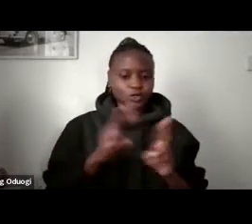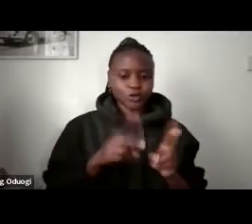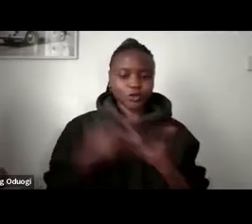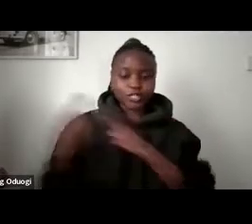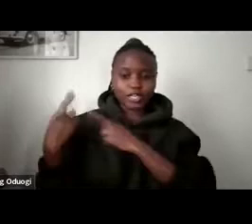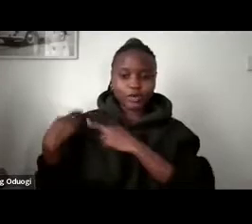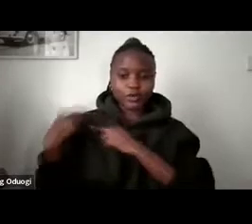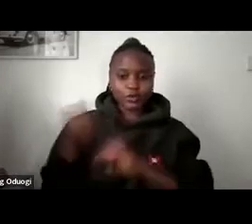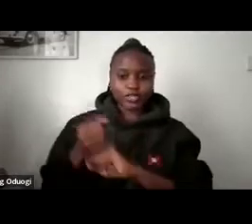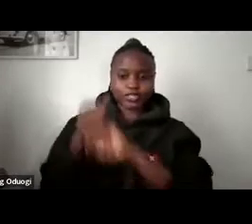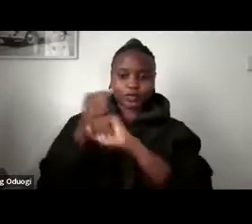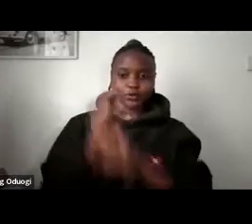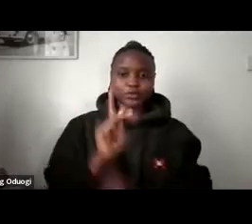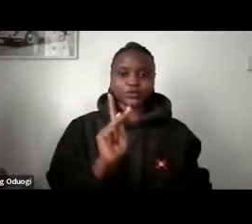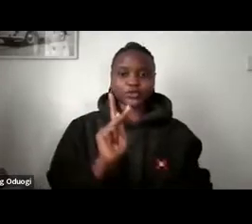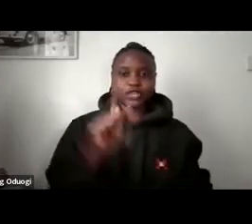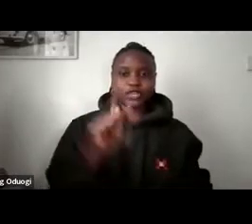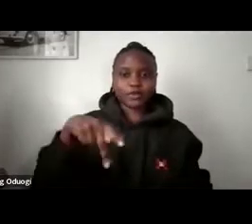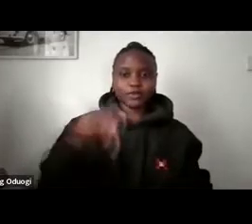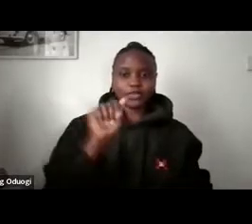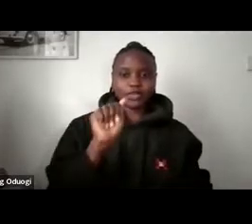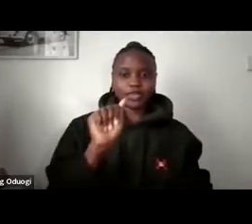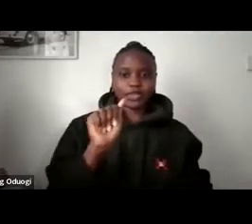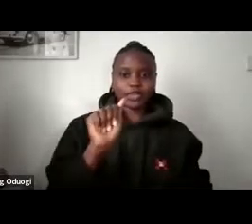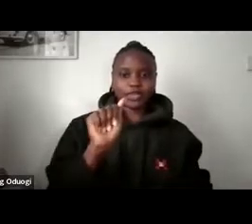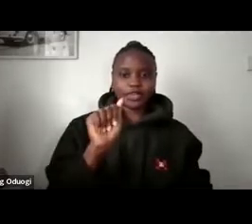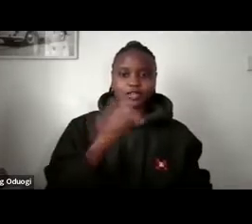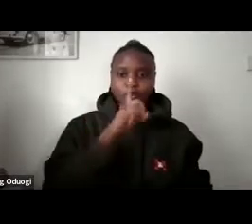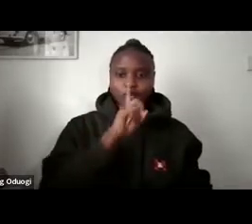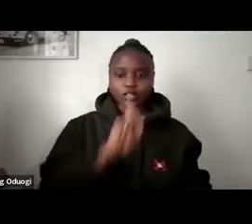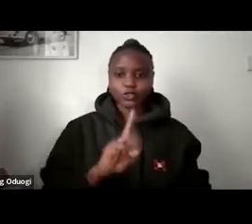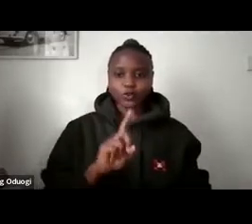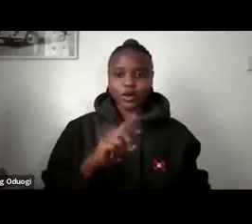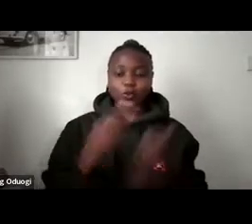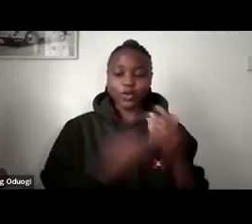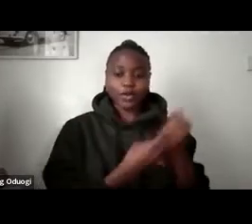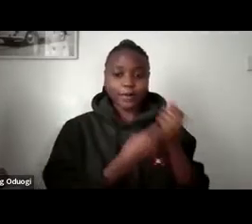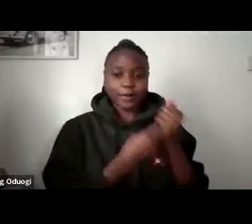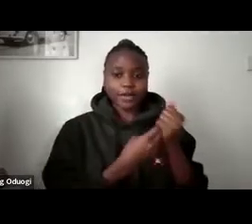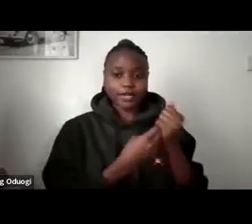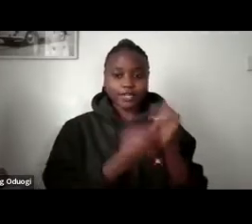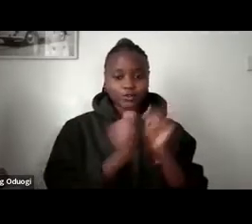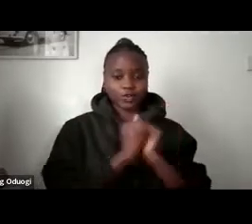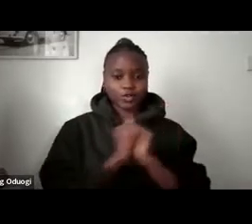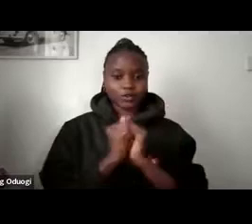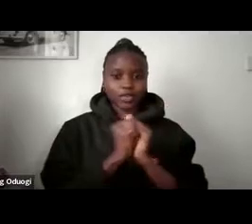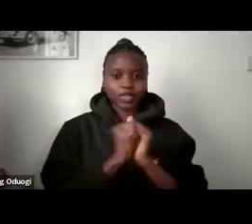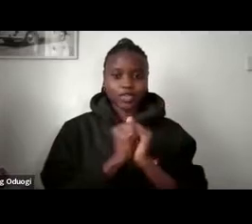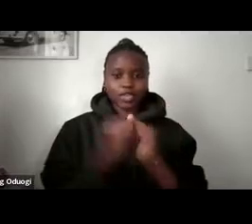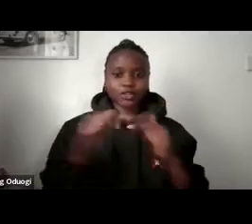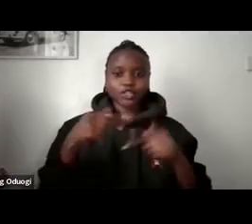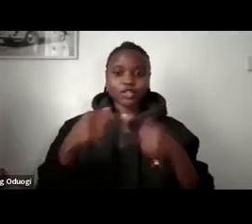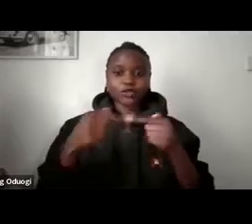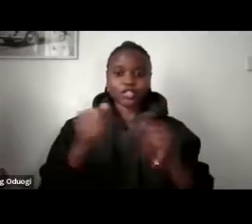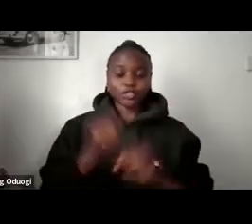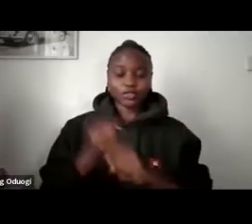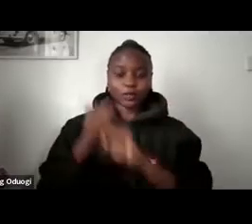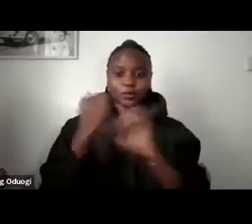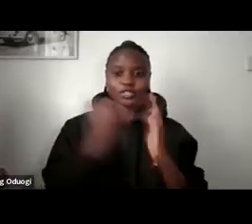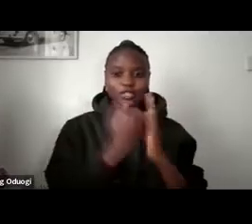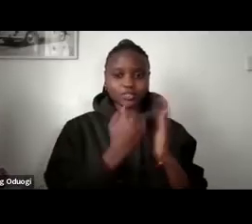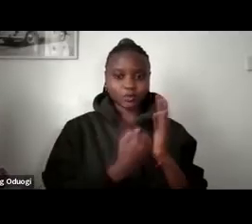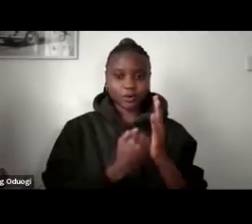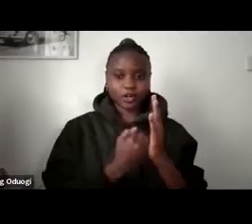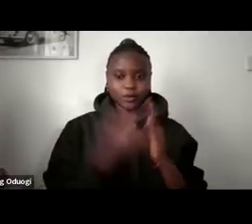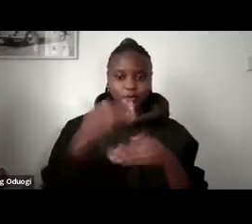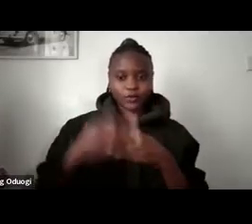KPA to ensure that we are your partners and shall continue supporting this program going forward.